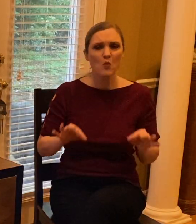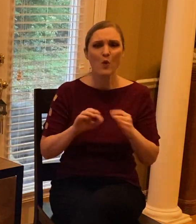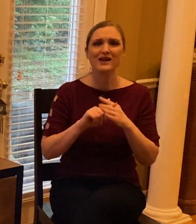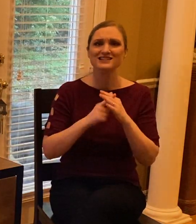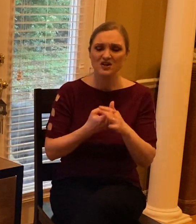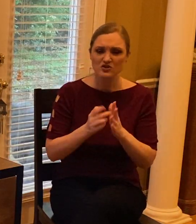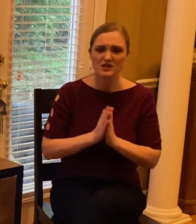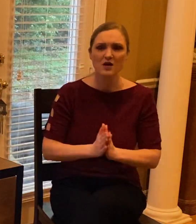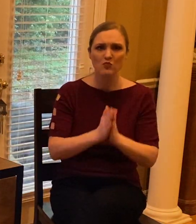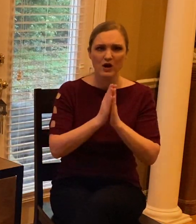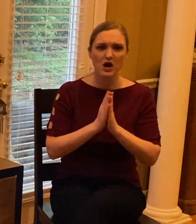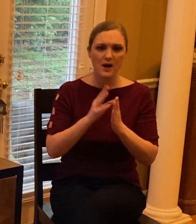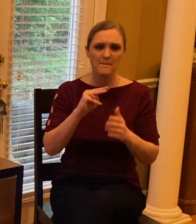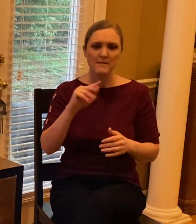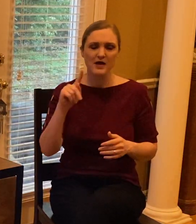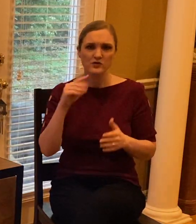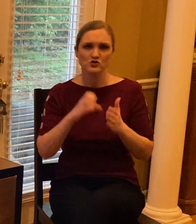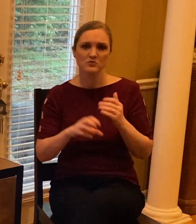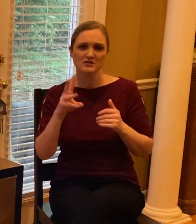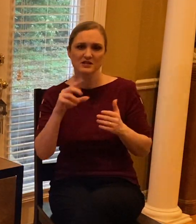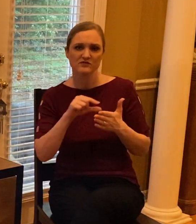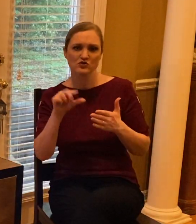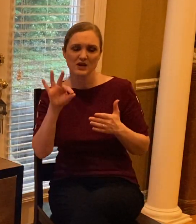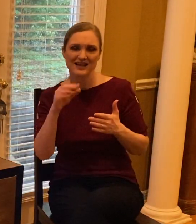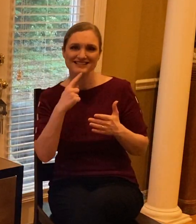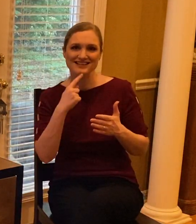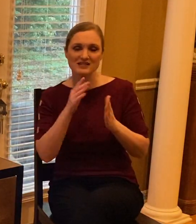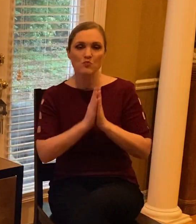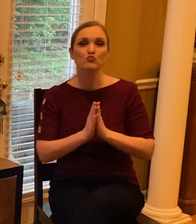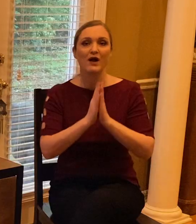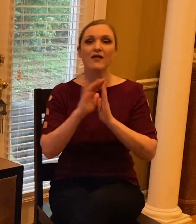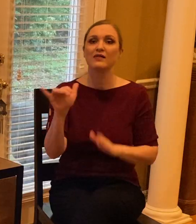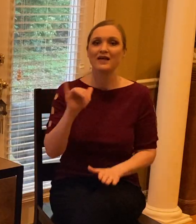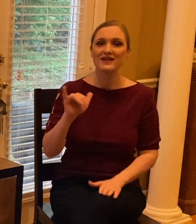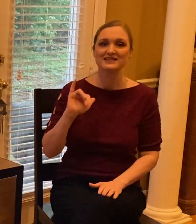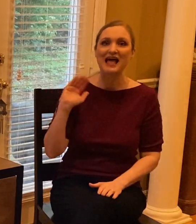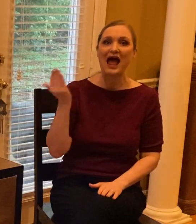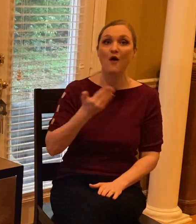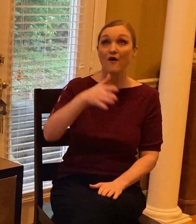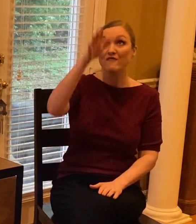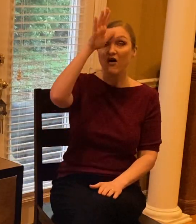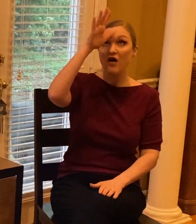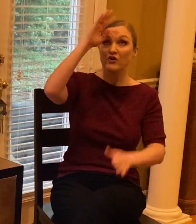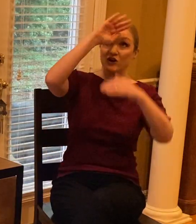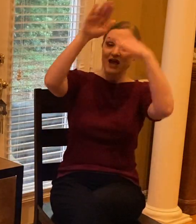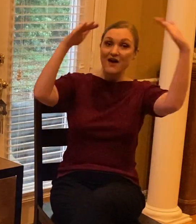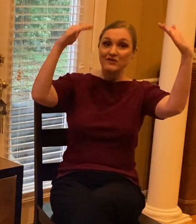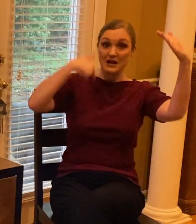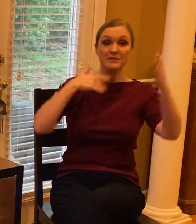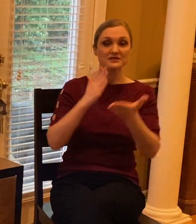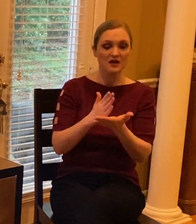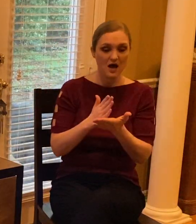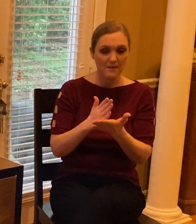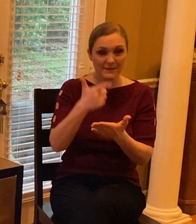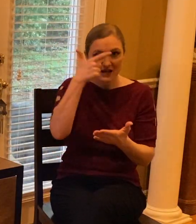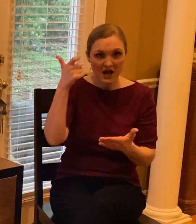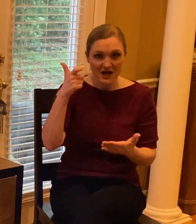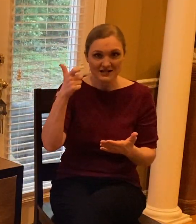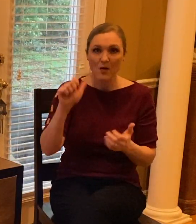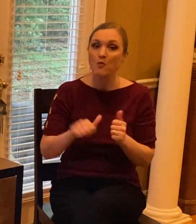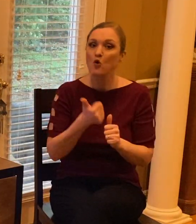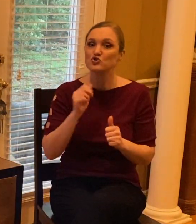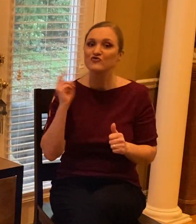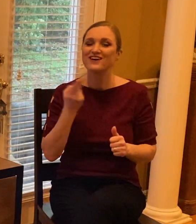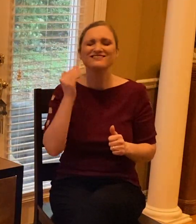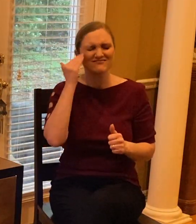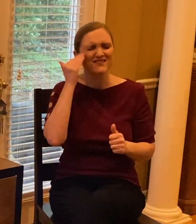begins that prayer in Matthew 6, verse 9, by saying, pray like this, our Father in heaven. And I'm going to stop there, because most of